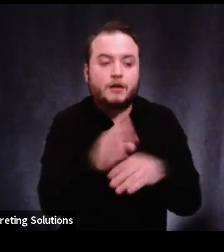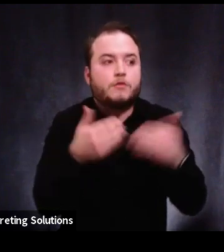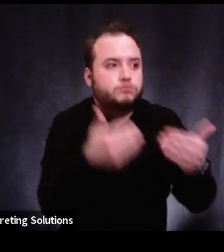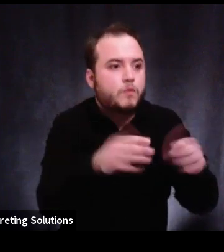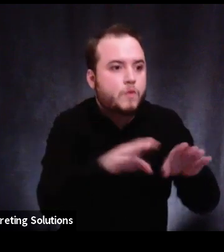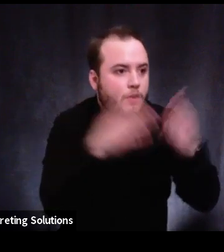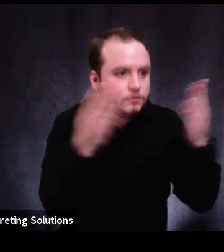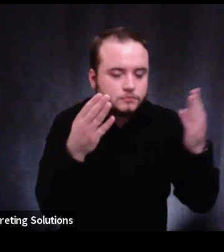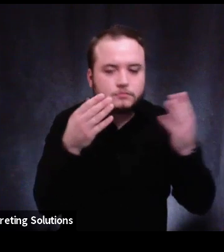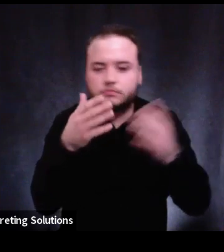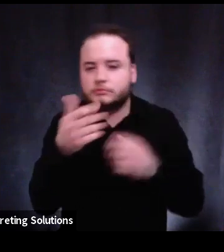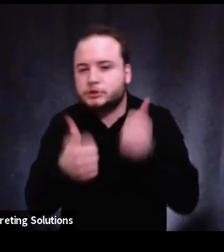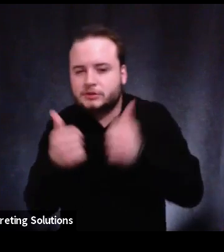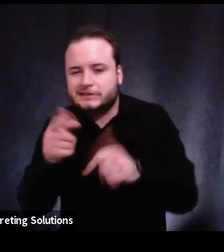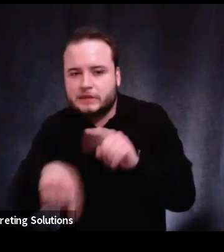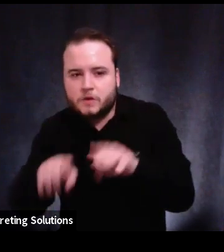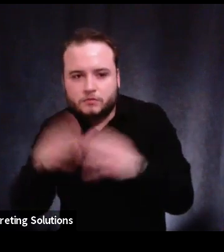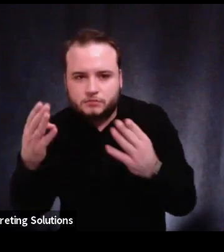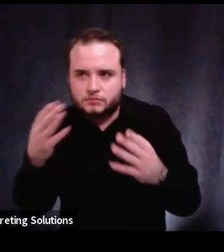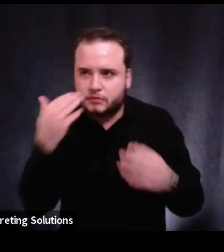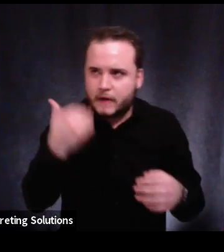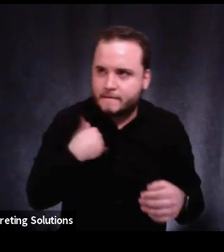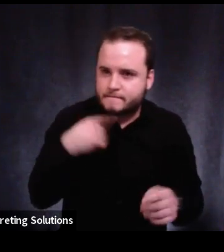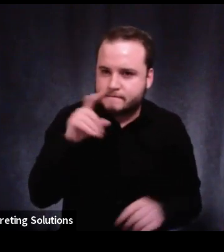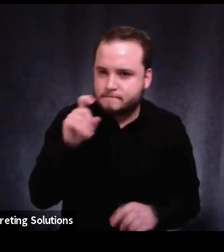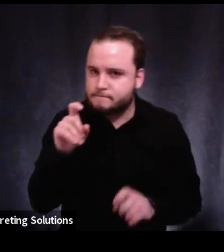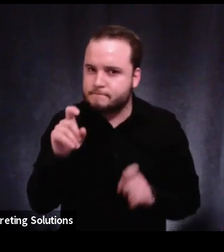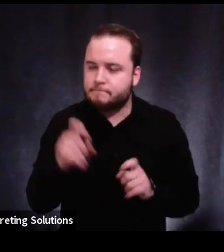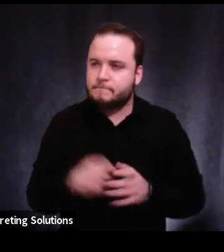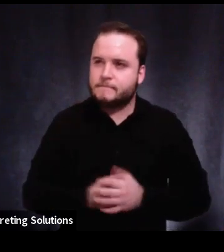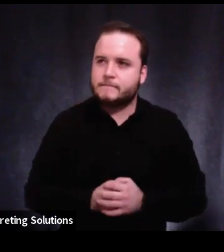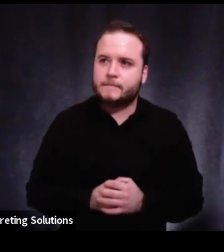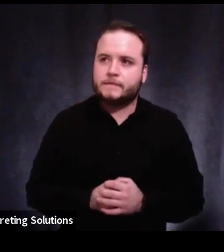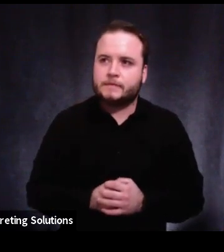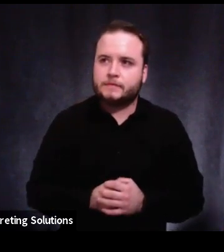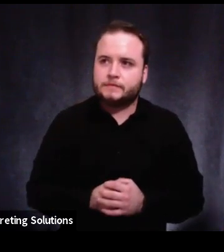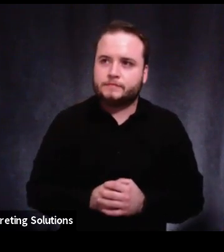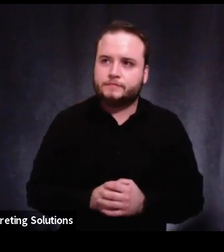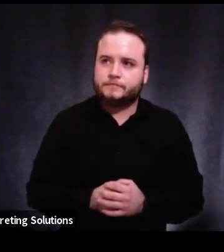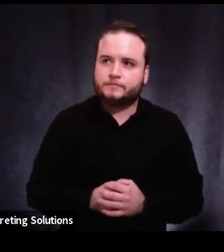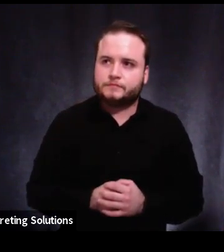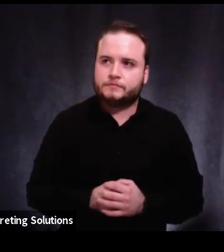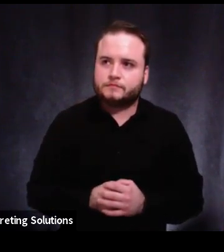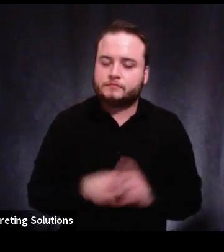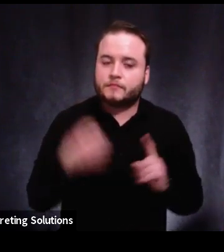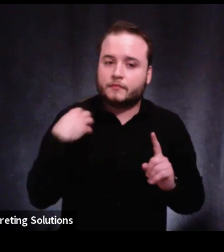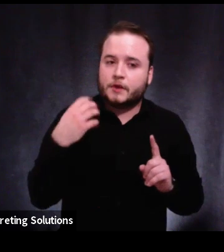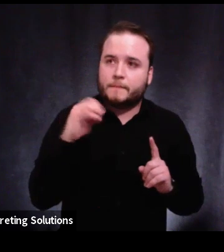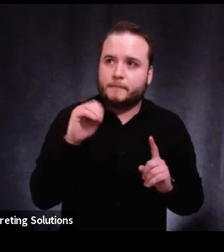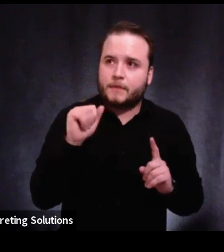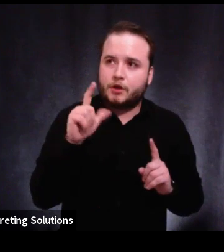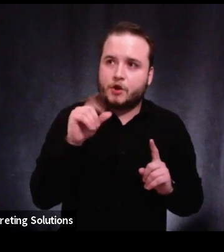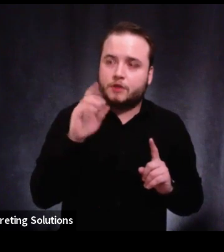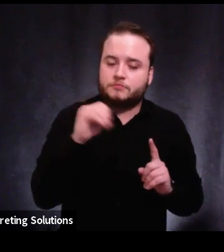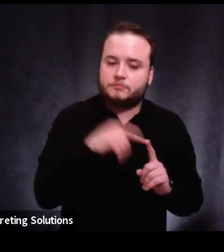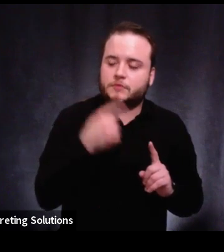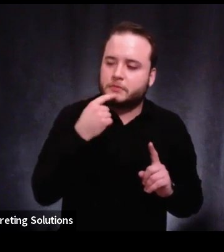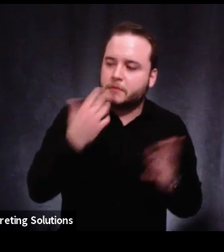Sure. Excuse me. Sure. Chris, maybe you can answer the question first about numbers. Yep.